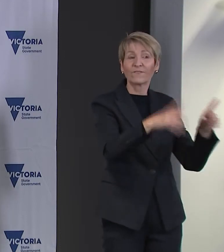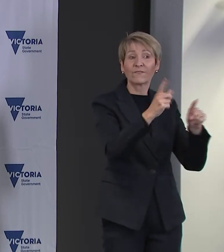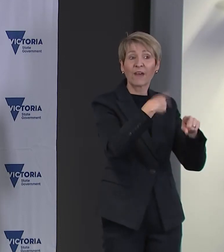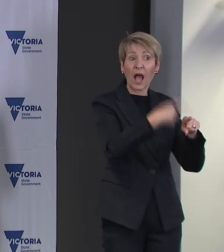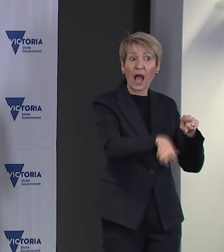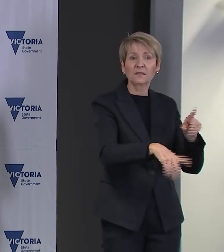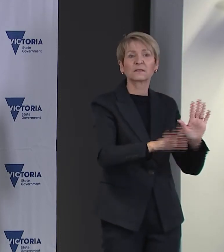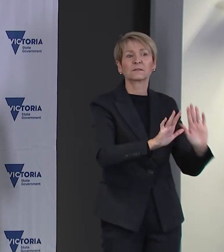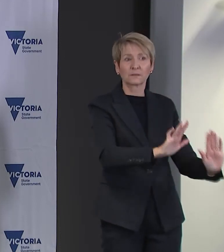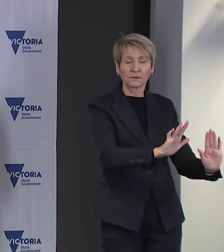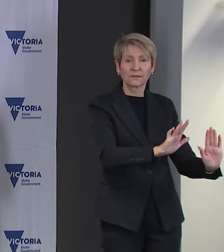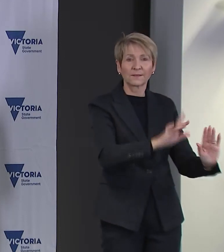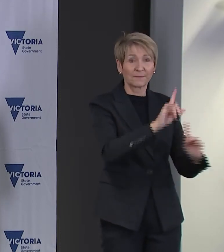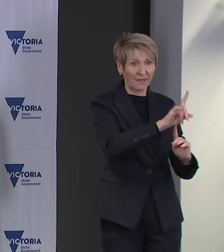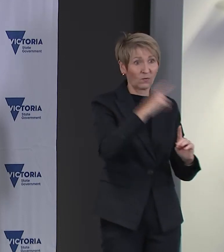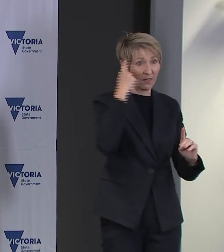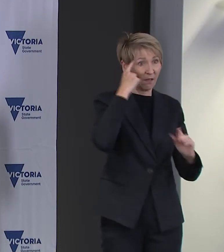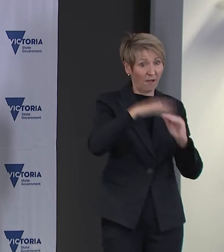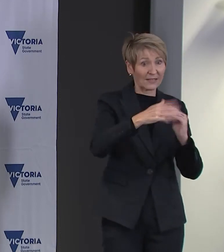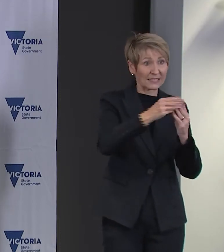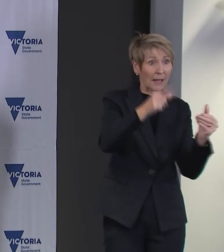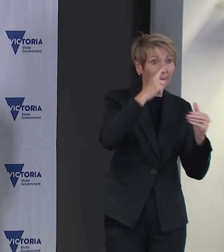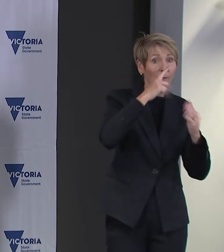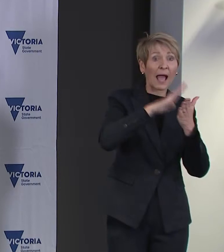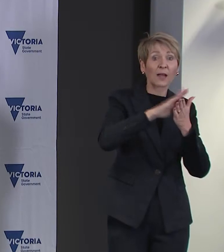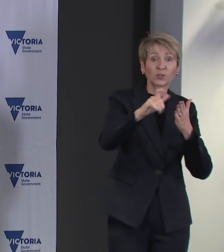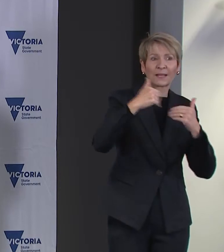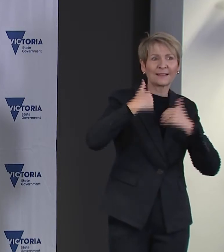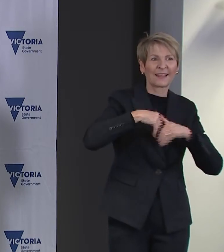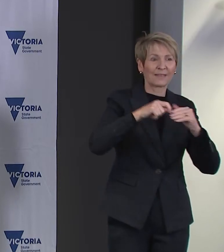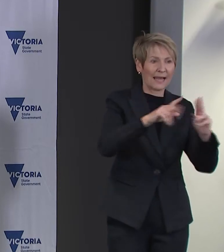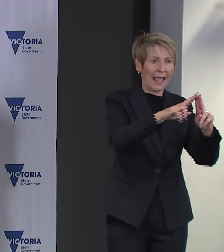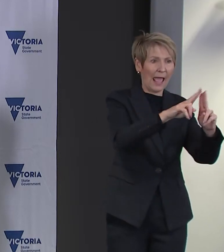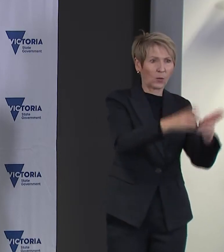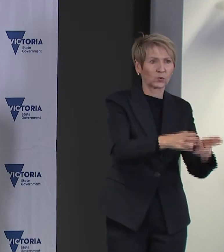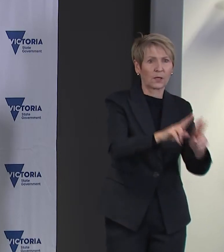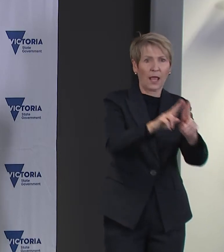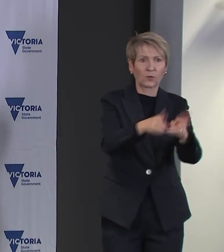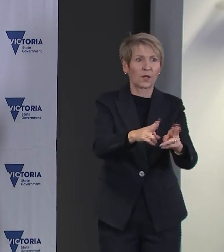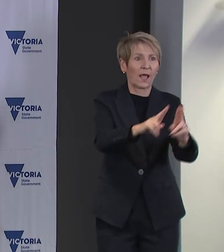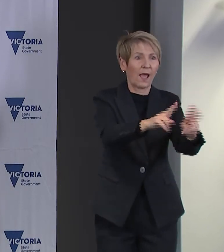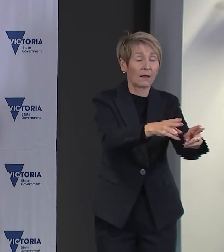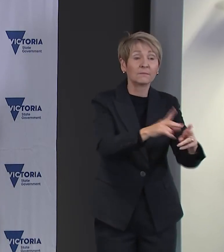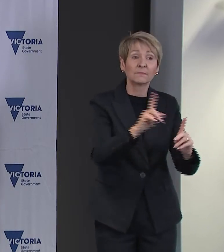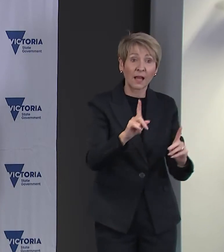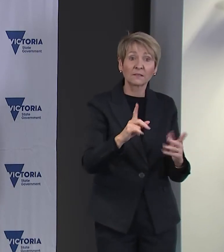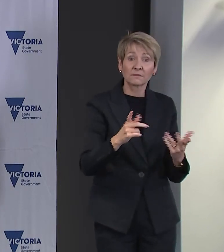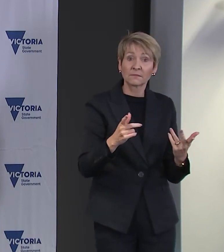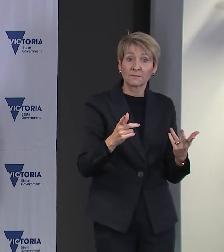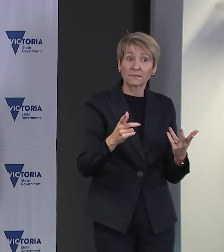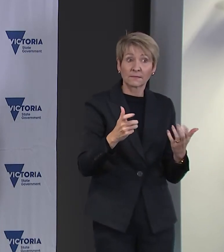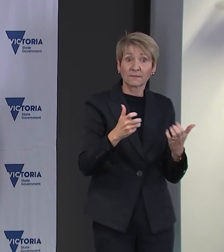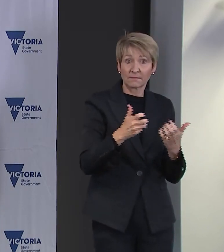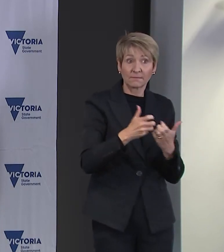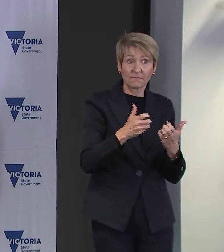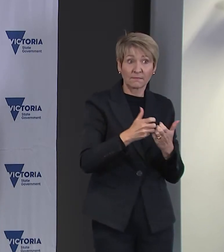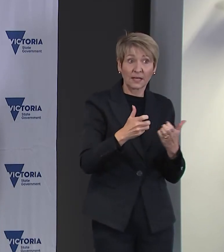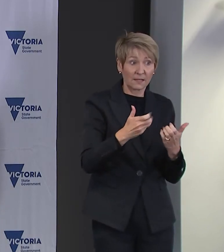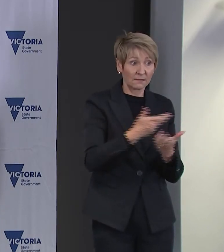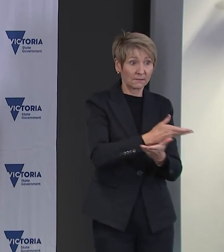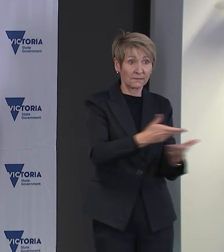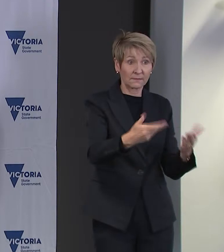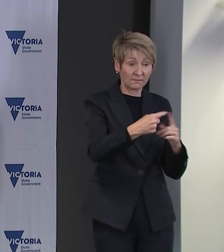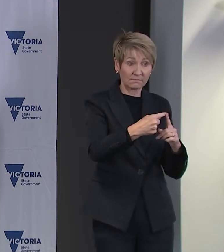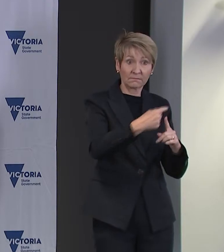wider Victorian community, and we've seen quite an uptick in interest and support over the past couple of